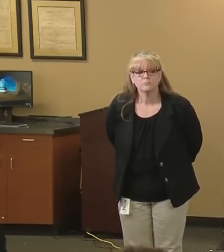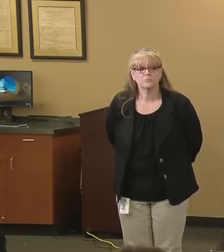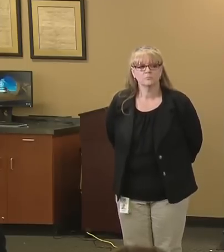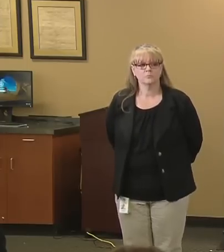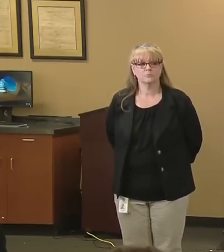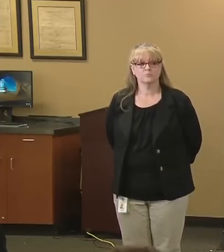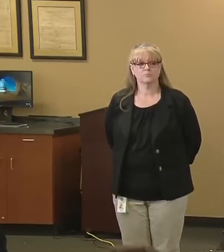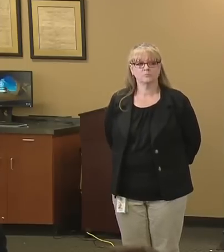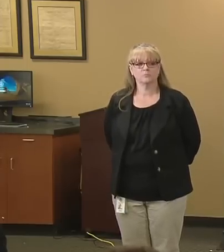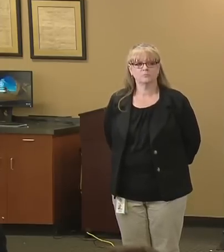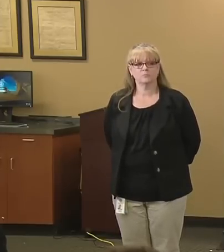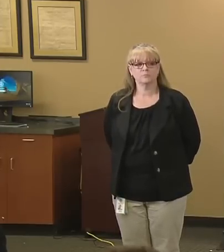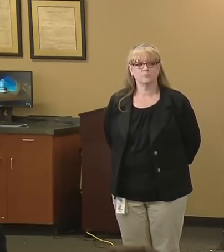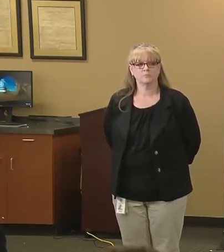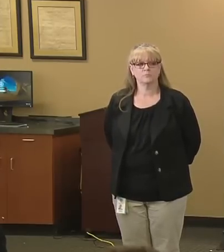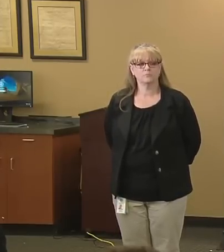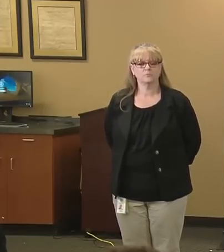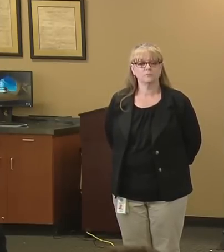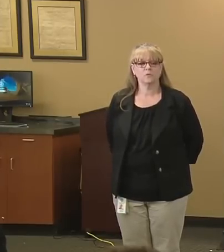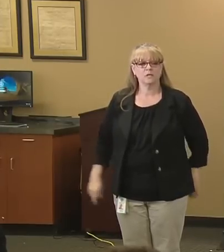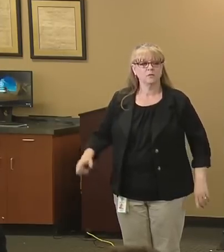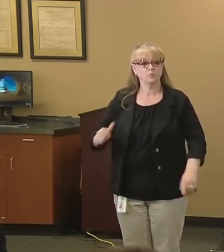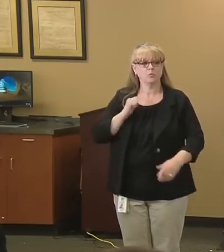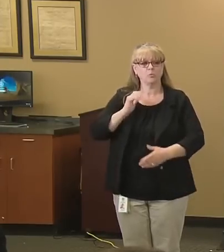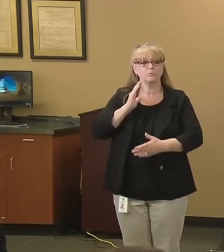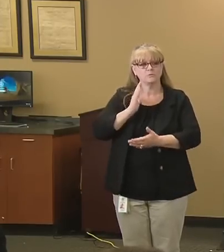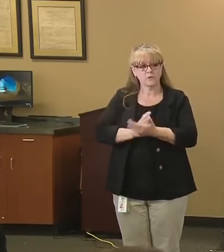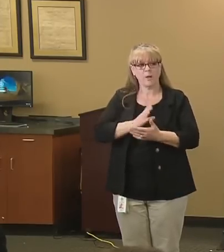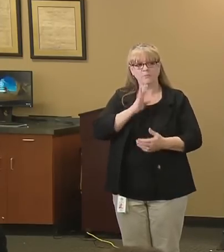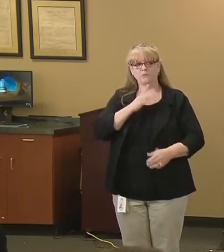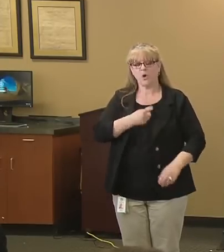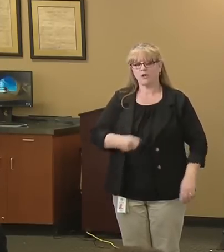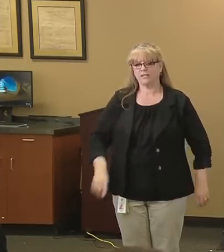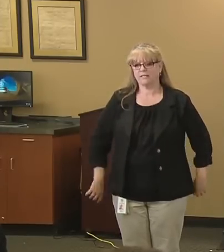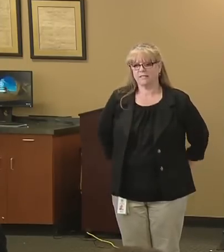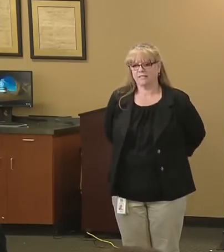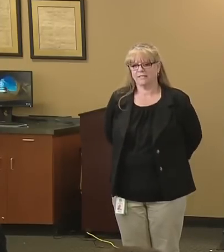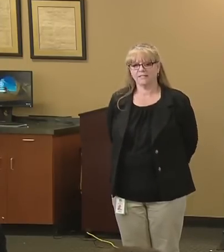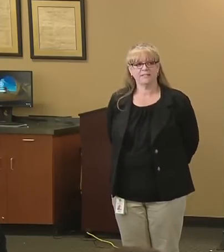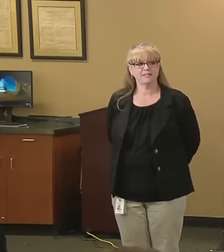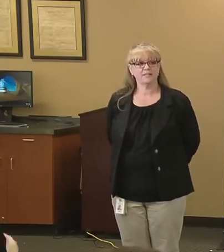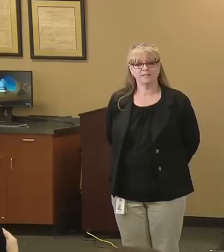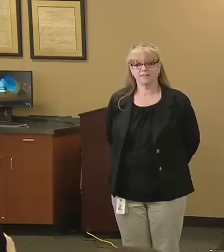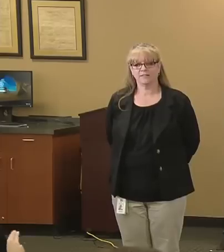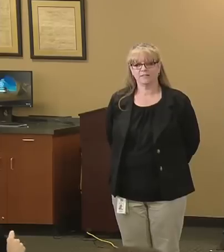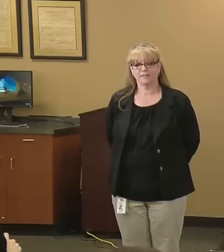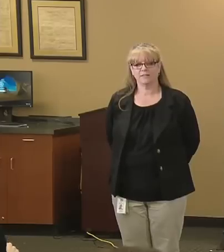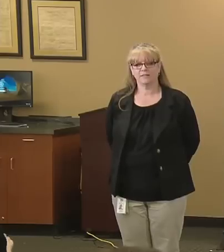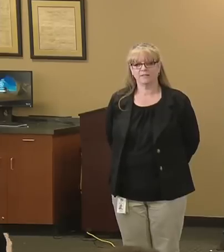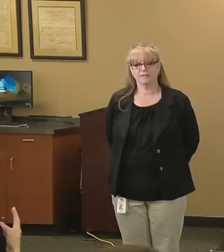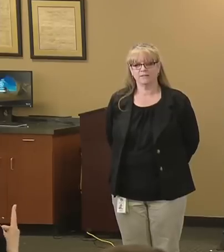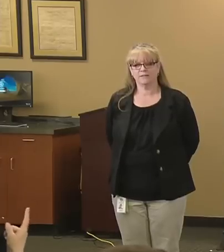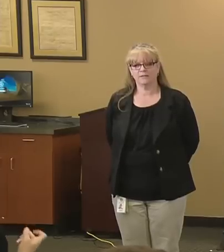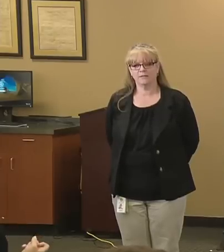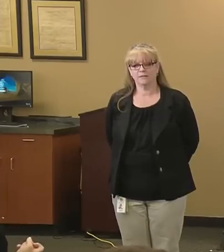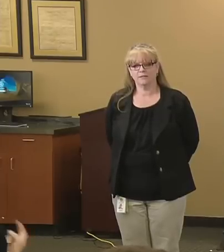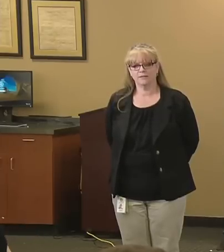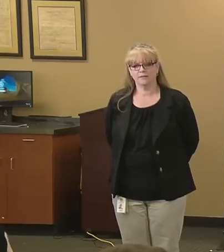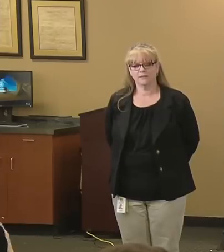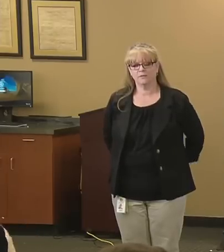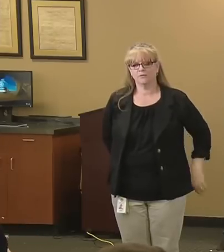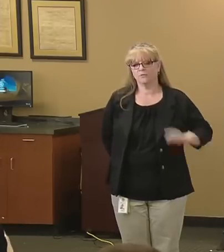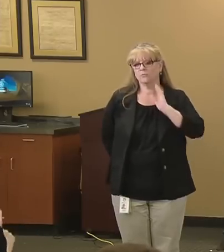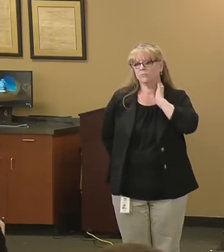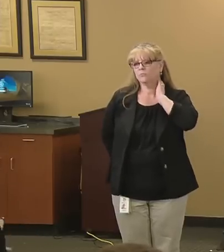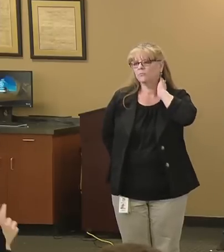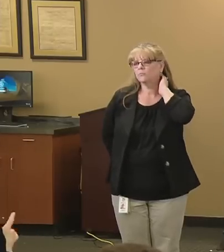that 5 o'clock range. Earlier, a little late last week, he was doing around 3 o'clock. This is now a new time, noon. One thing